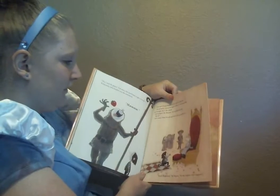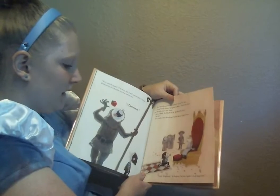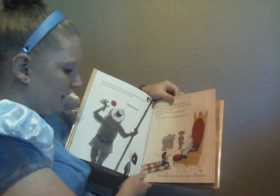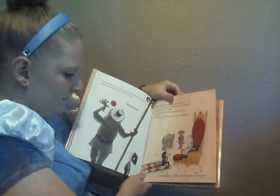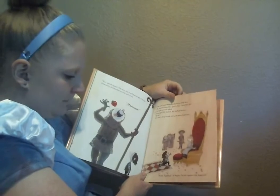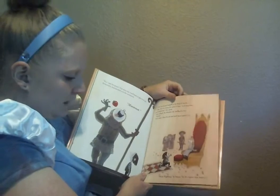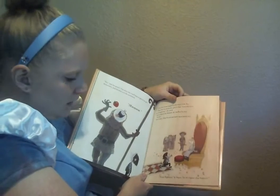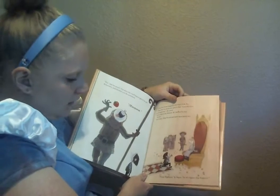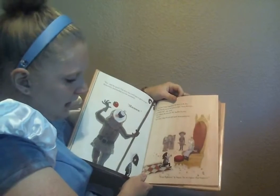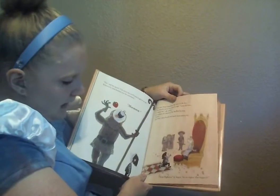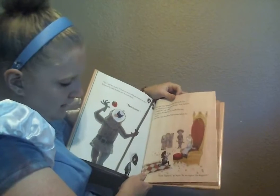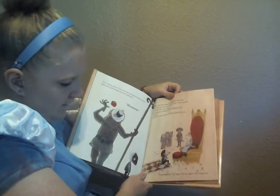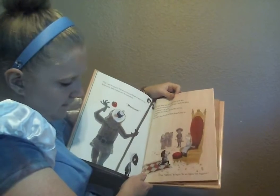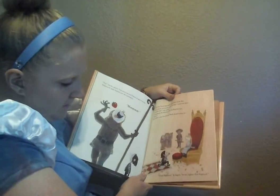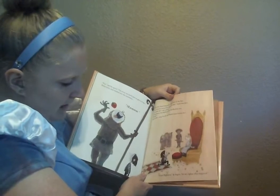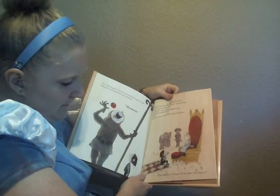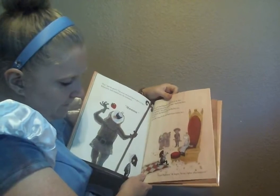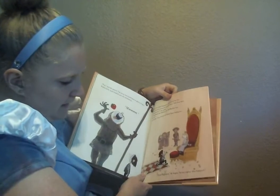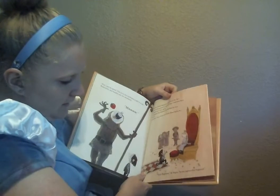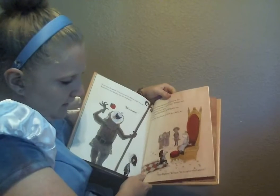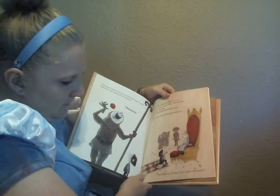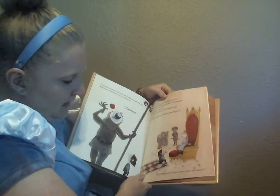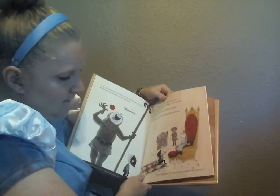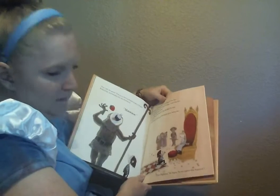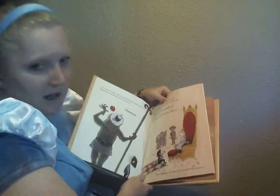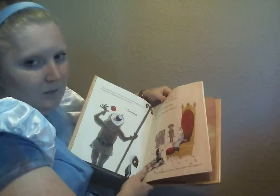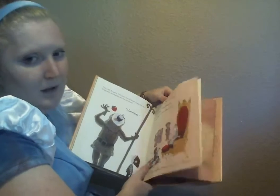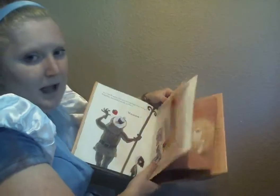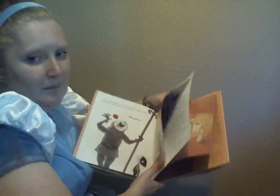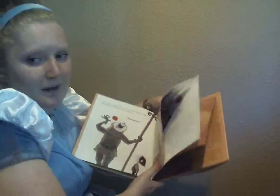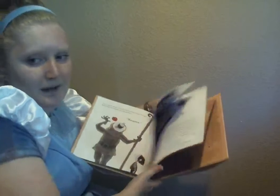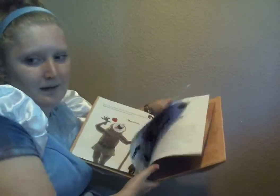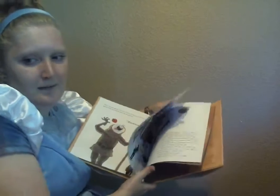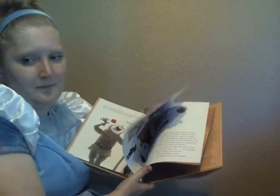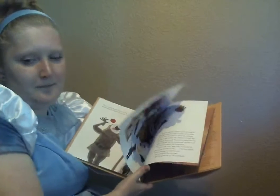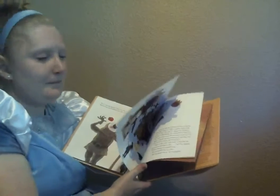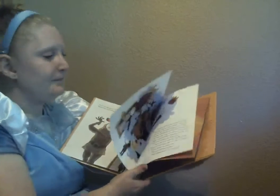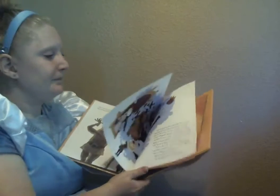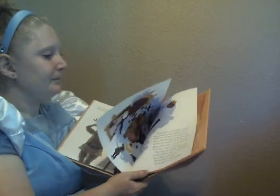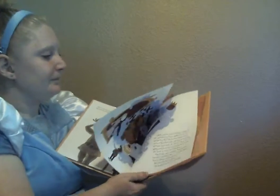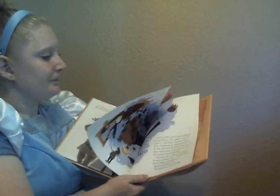her. Your Highness, he began, let me explain what happened.